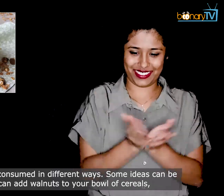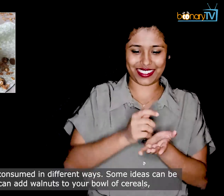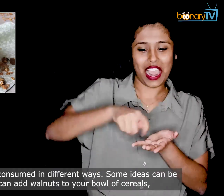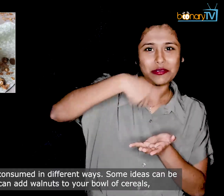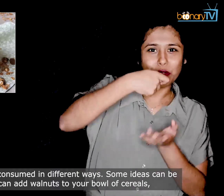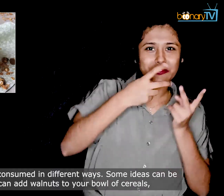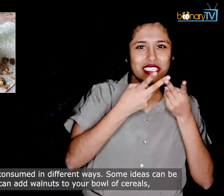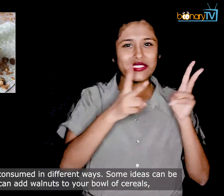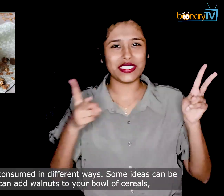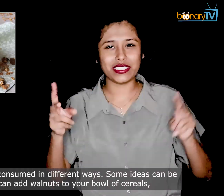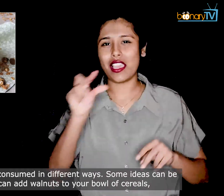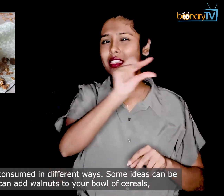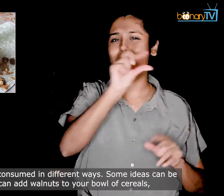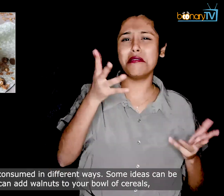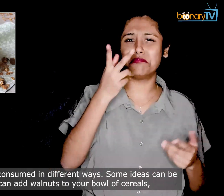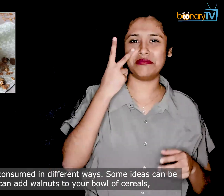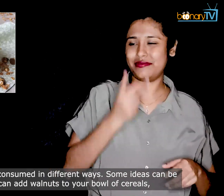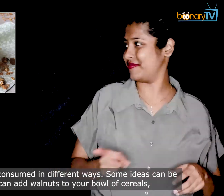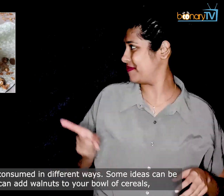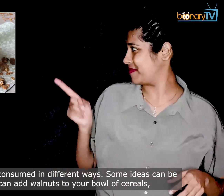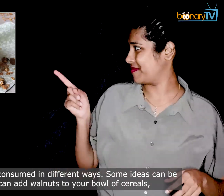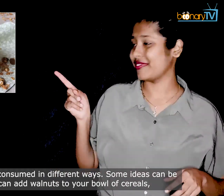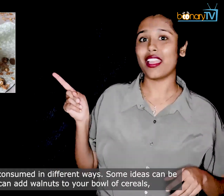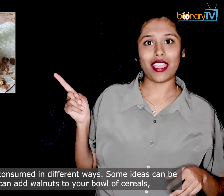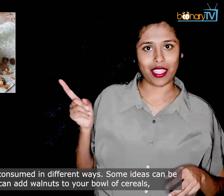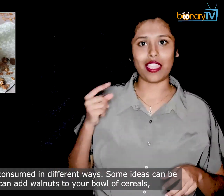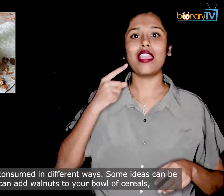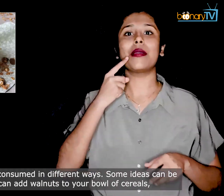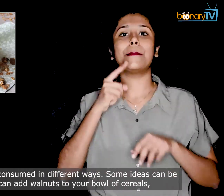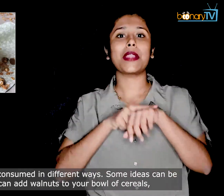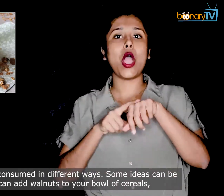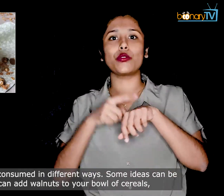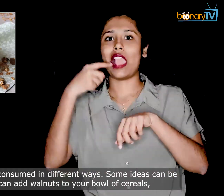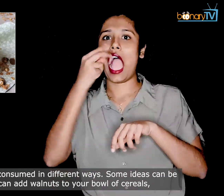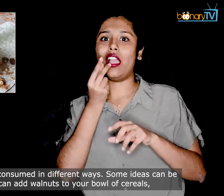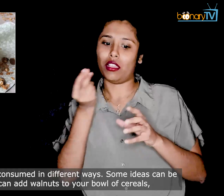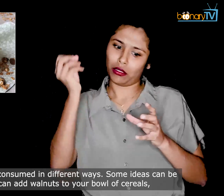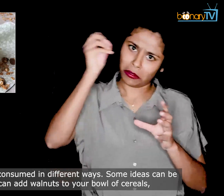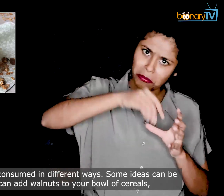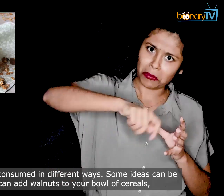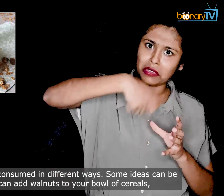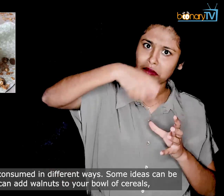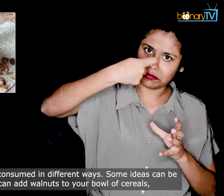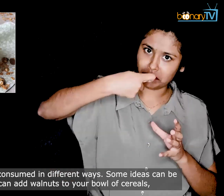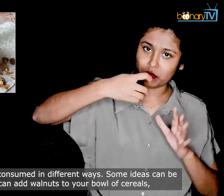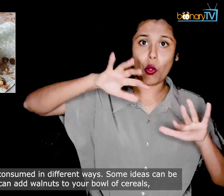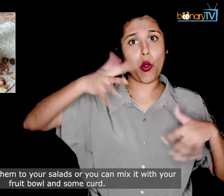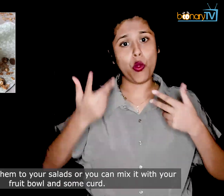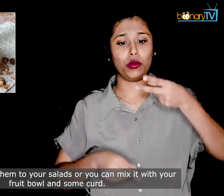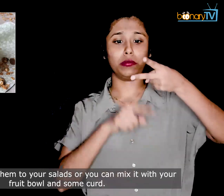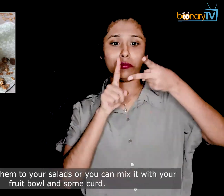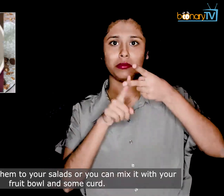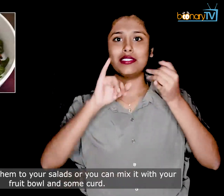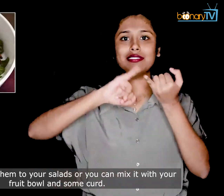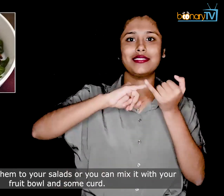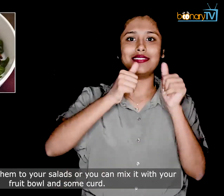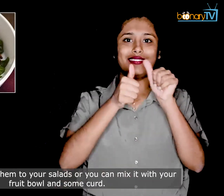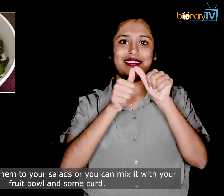add walnuts to your bowl of cereals or you can